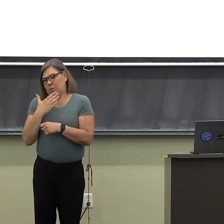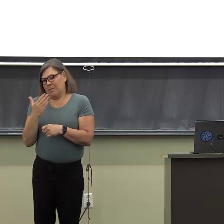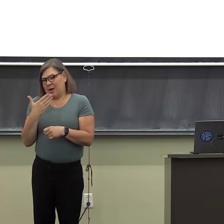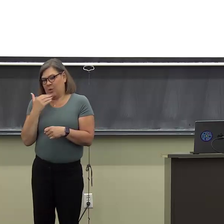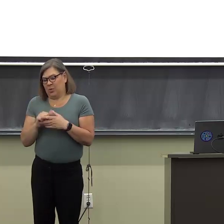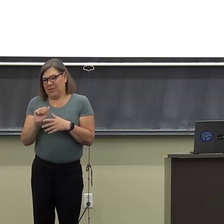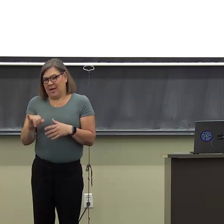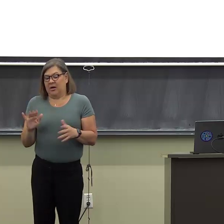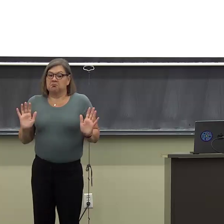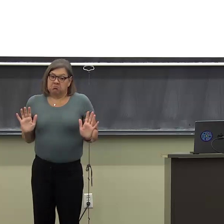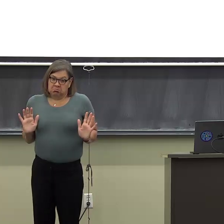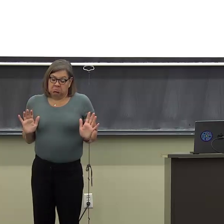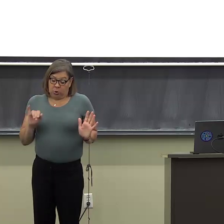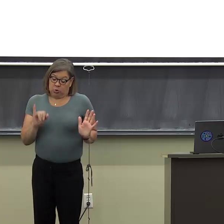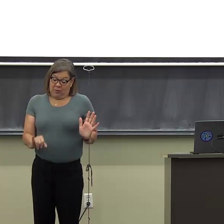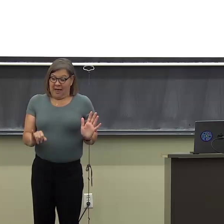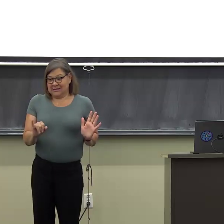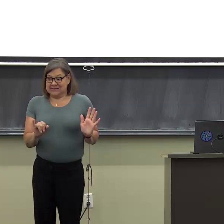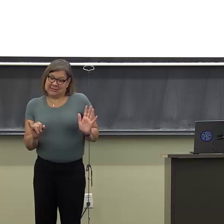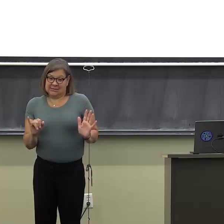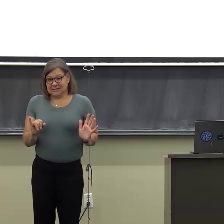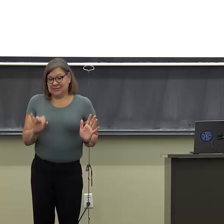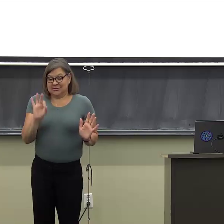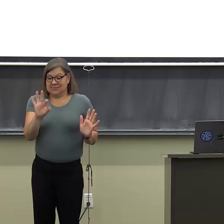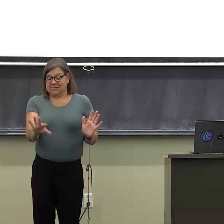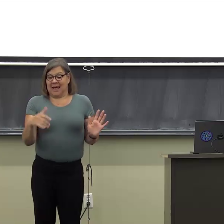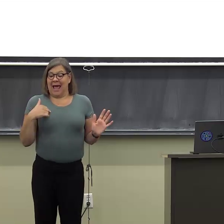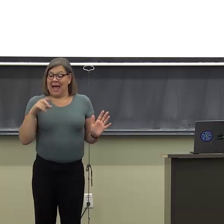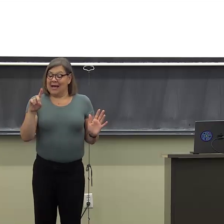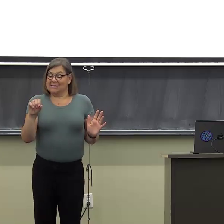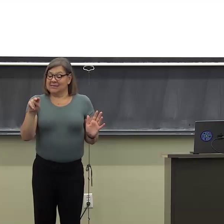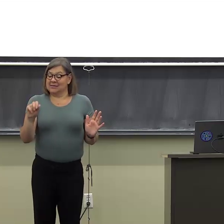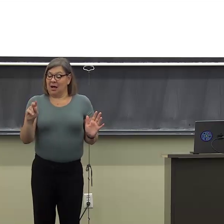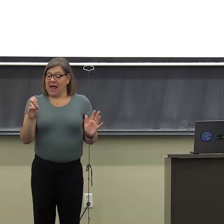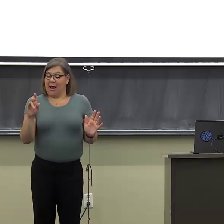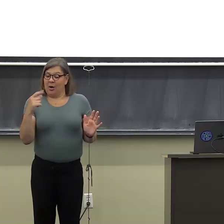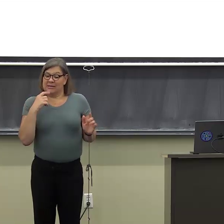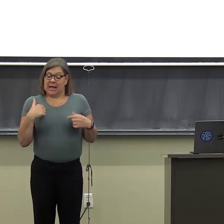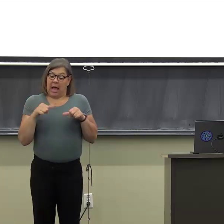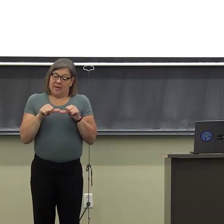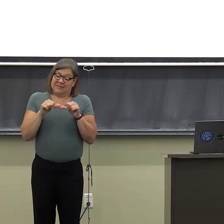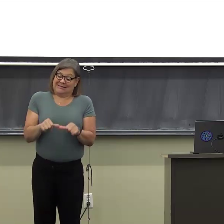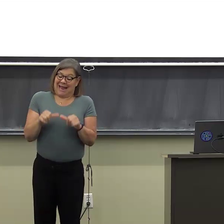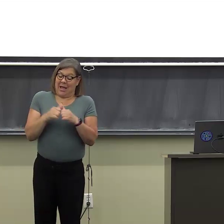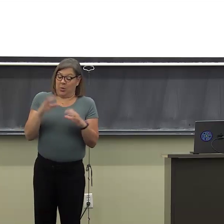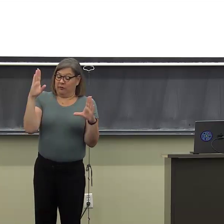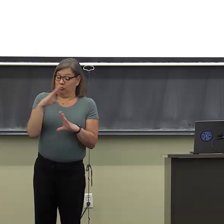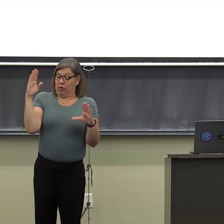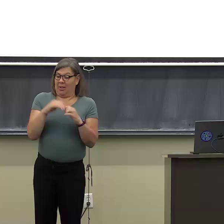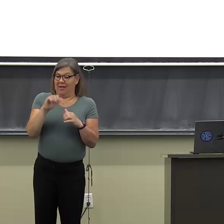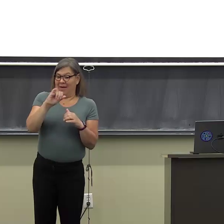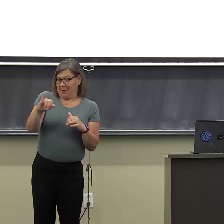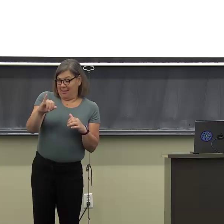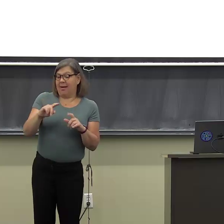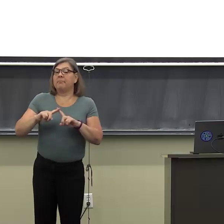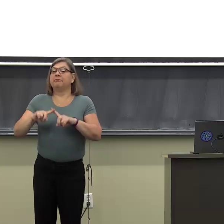So that's what I'm, as Donna Haraway, I love this saying, to stay with the trouble. I am staying with the trouble of AI, but I